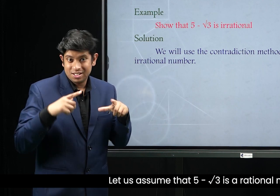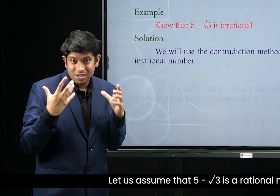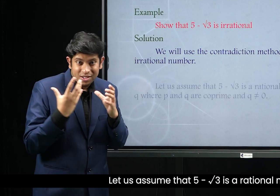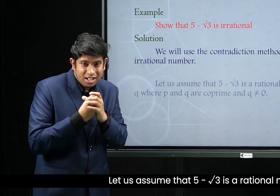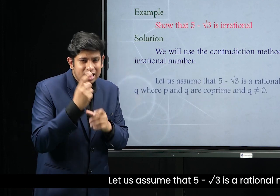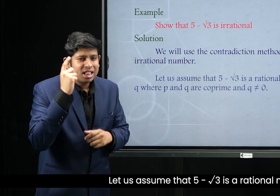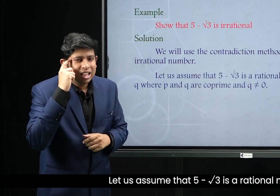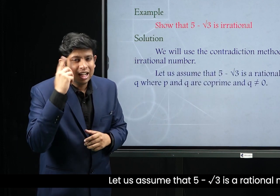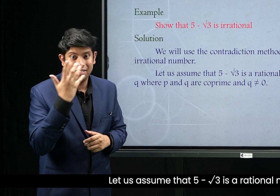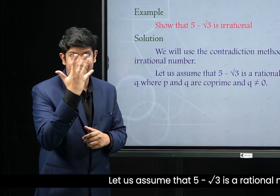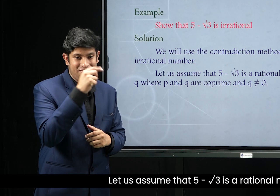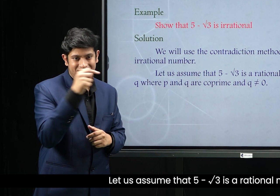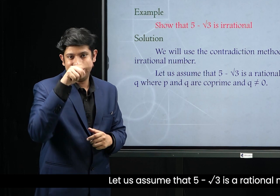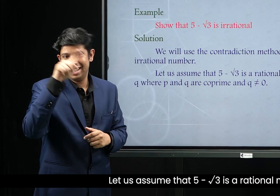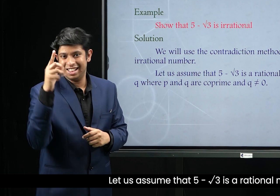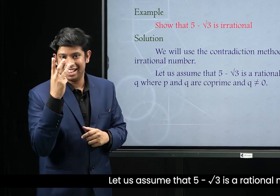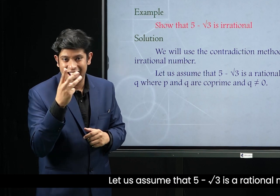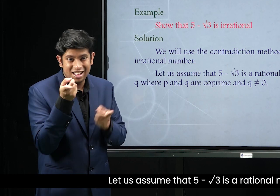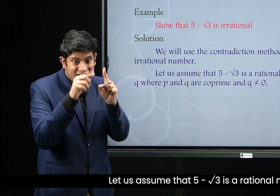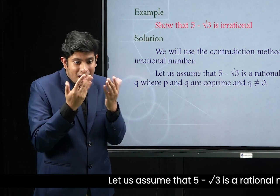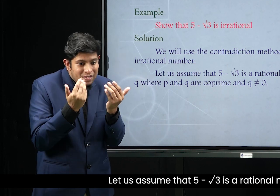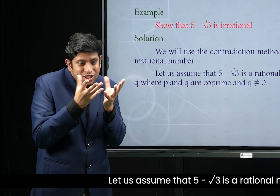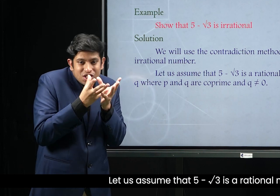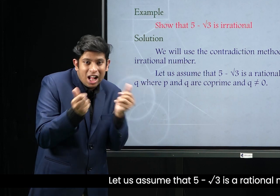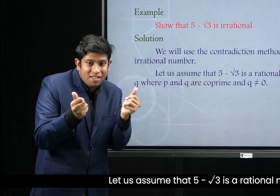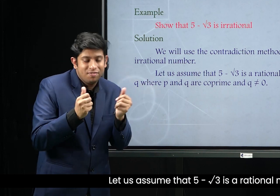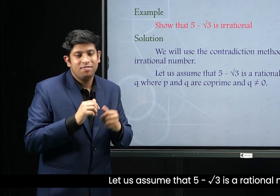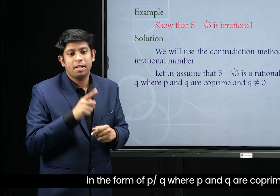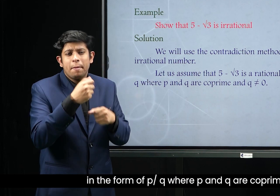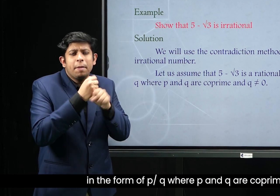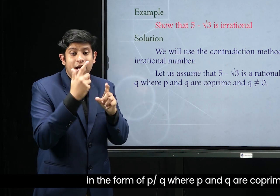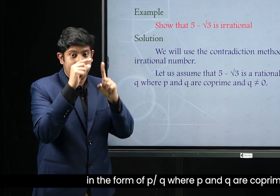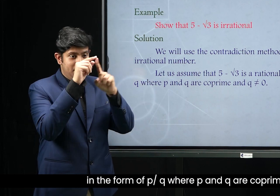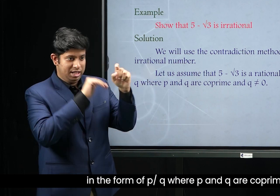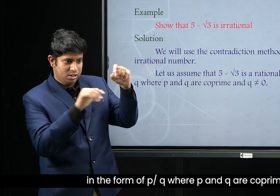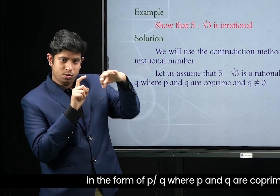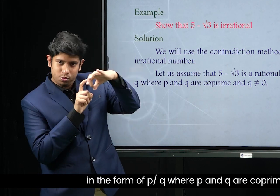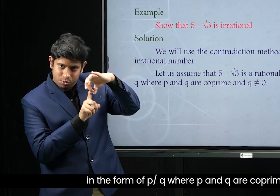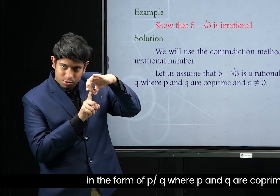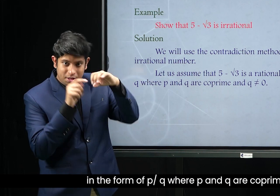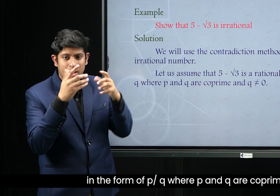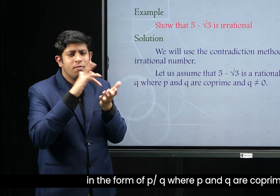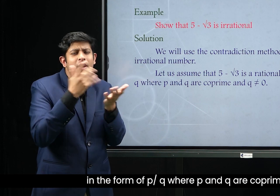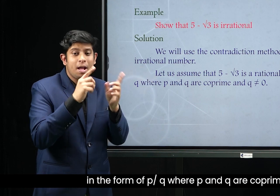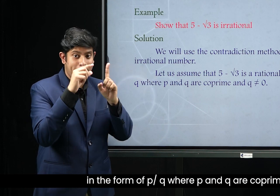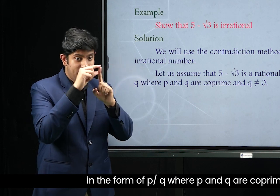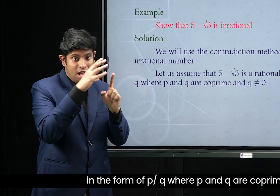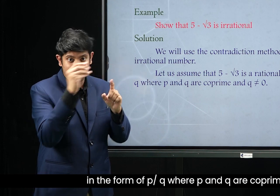Let us assume that 5 minus root 3 is a rational number in the form of p by q, where p and q are